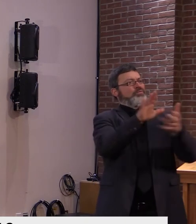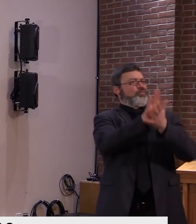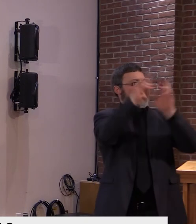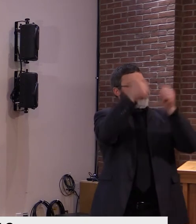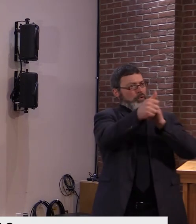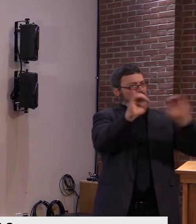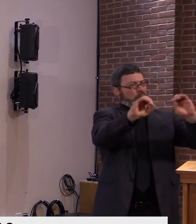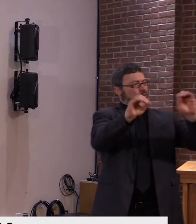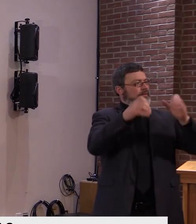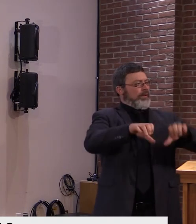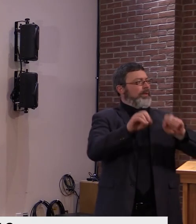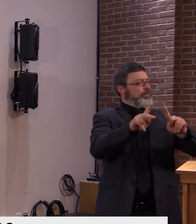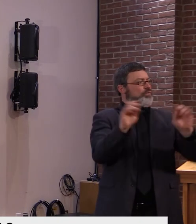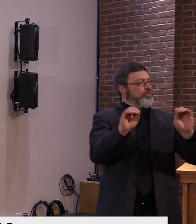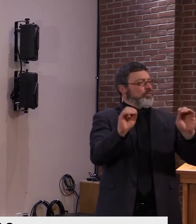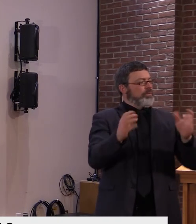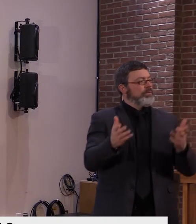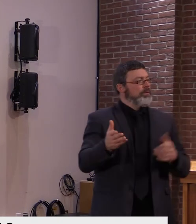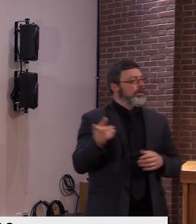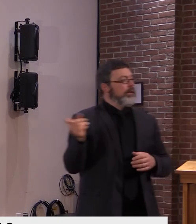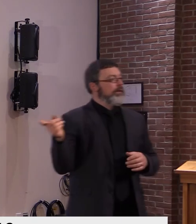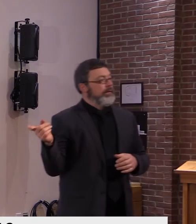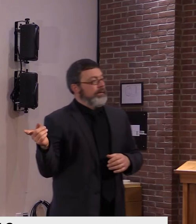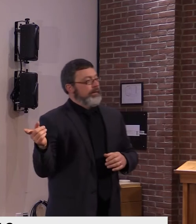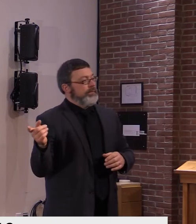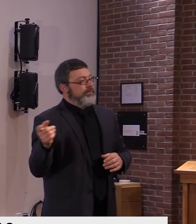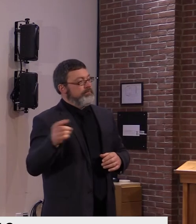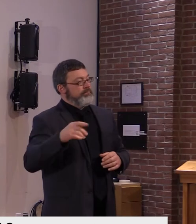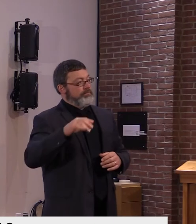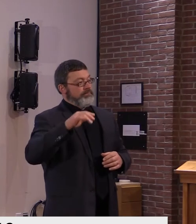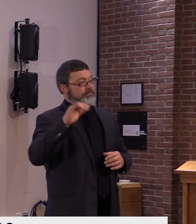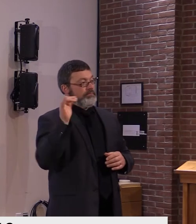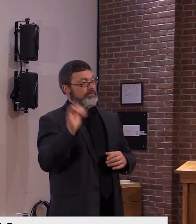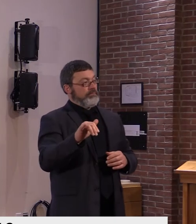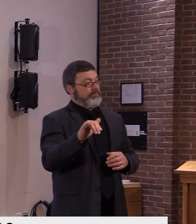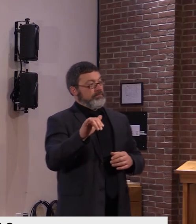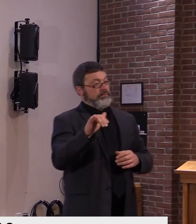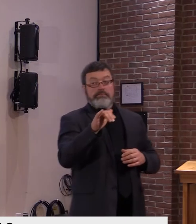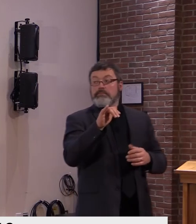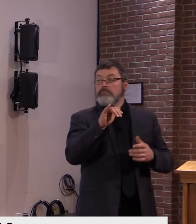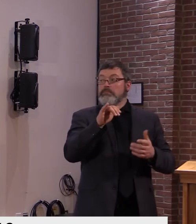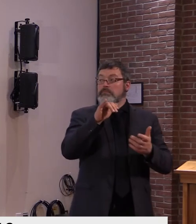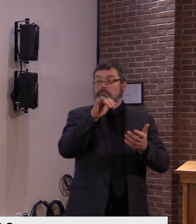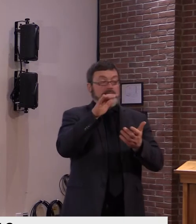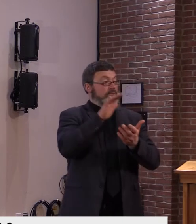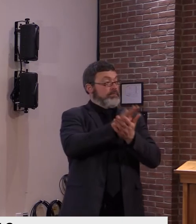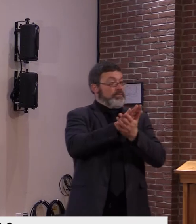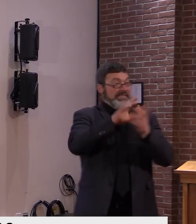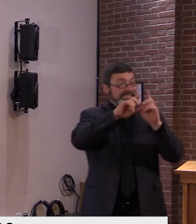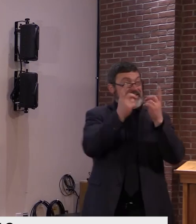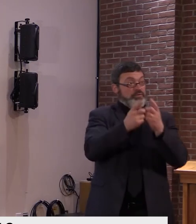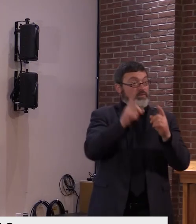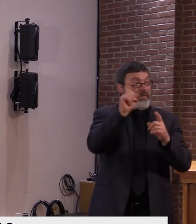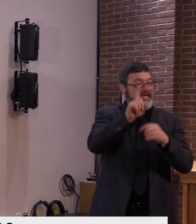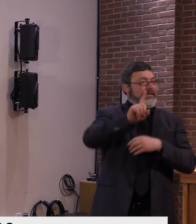struggle to reach out and provide additional support to those students. But there certainly are ways they can do that.